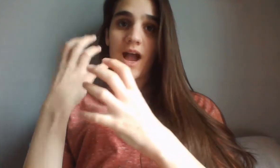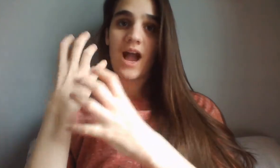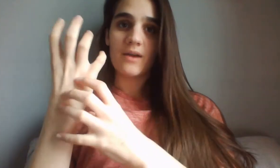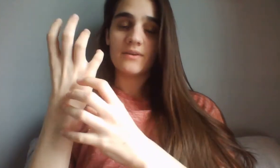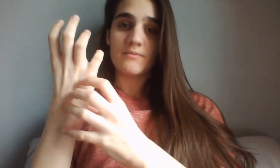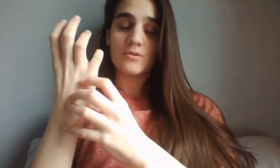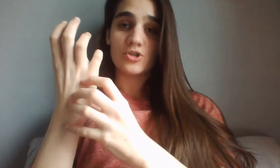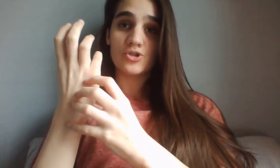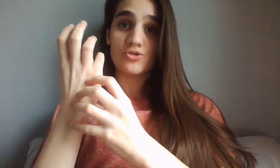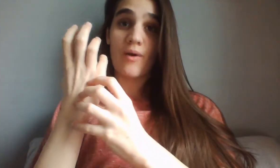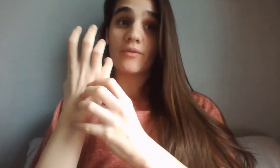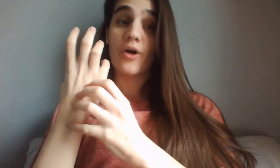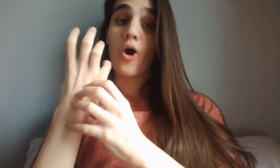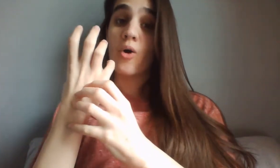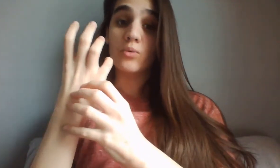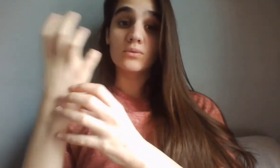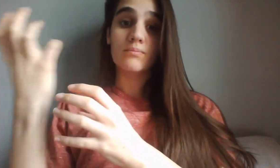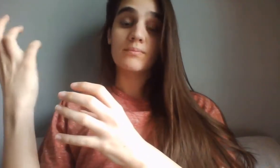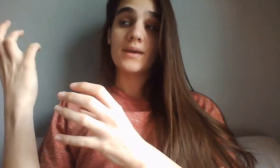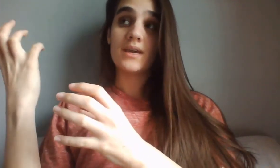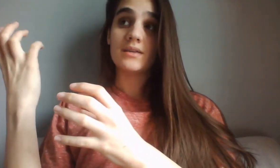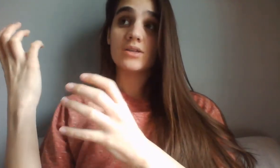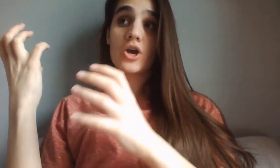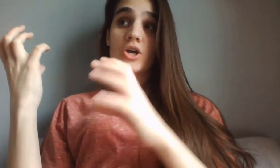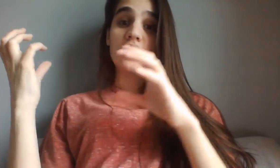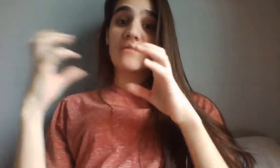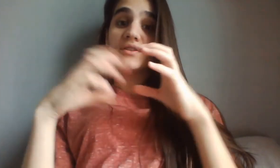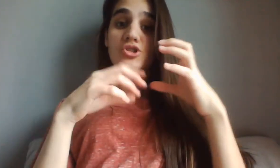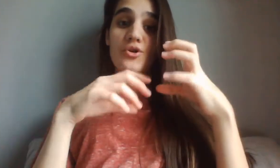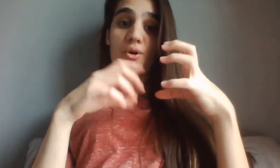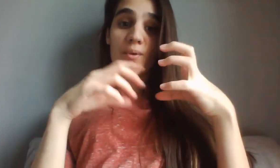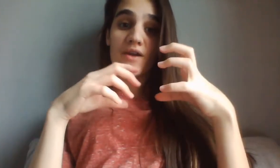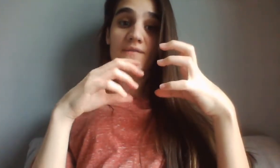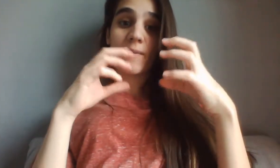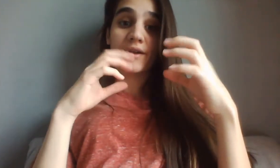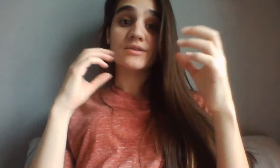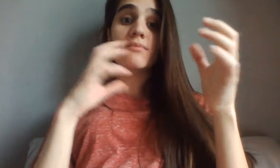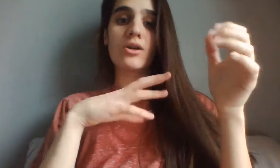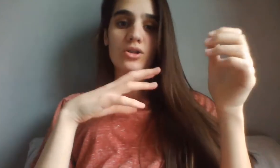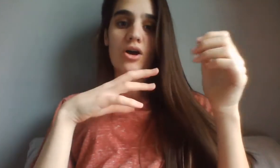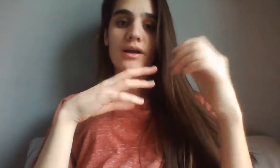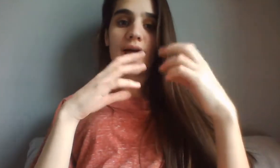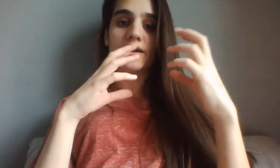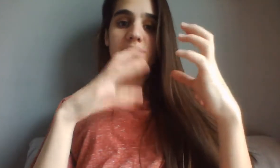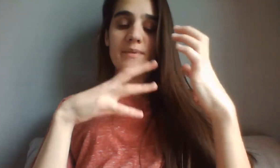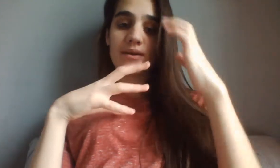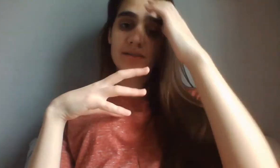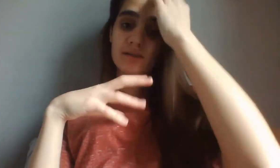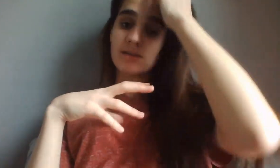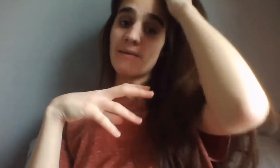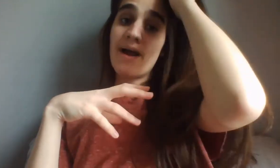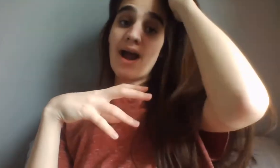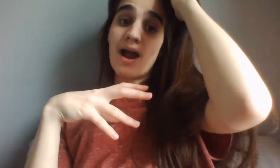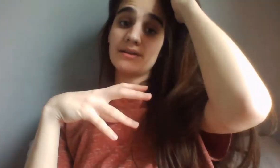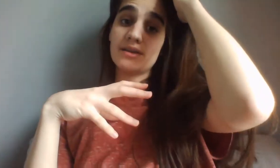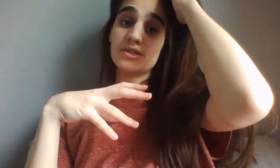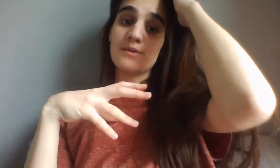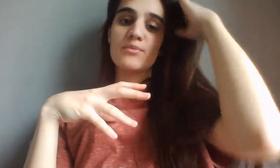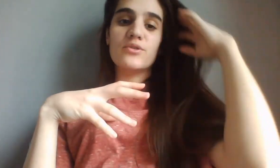high with emotions throughout the whole piece definitely took away from Anna's monologue and Anna's bits. So I think to improve on